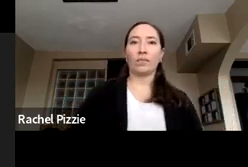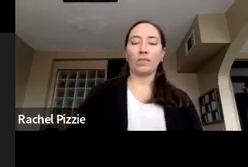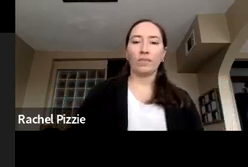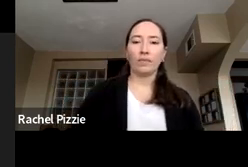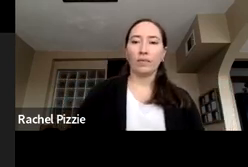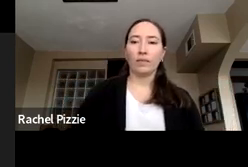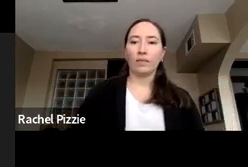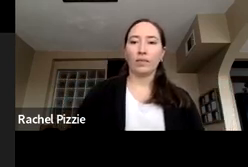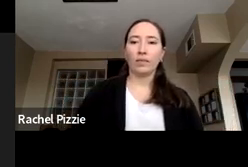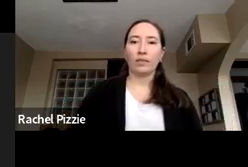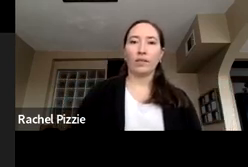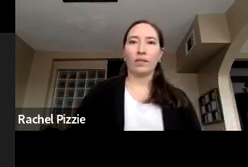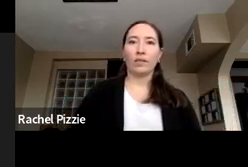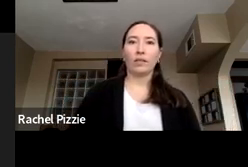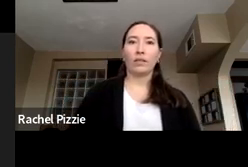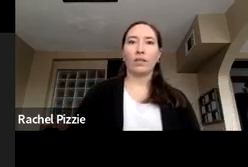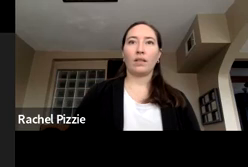questions.